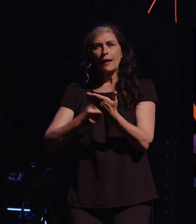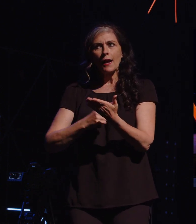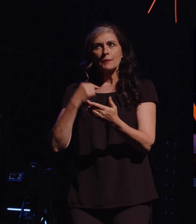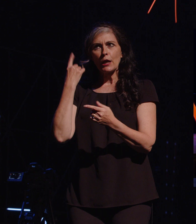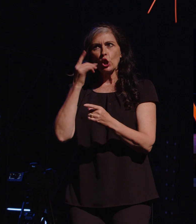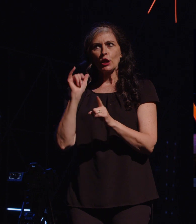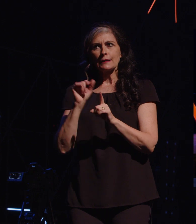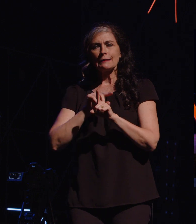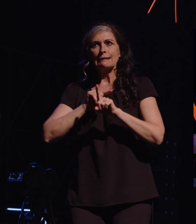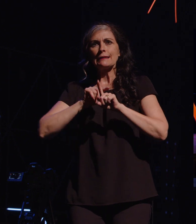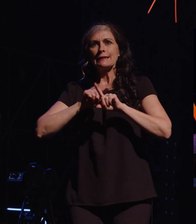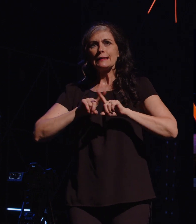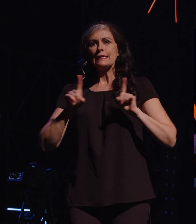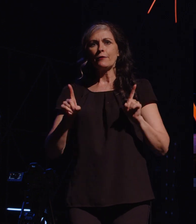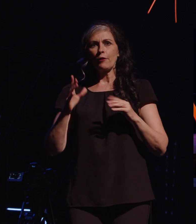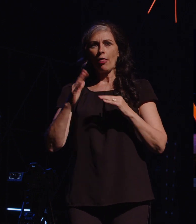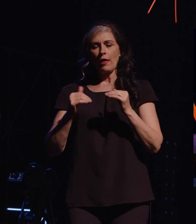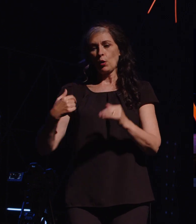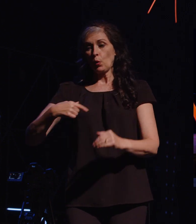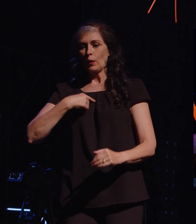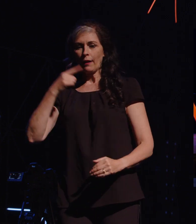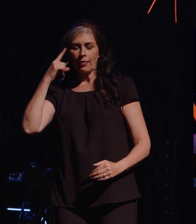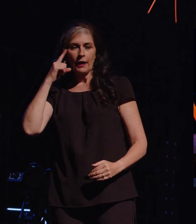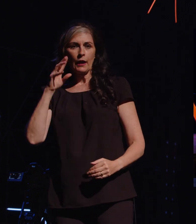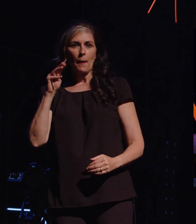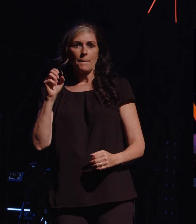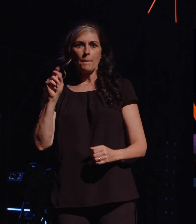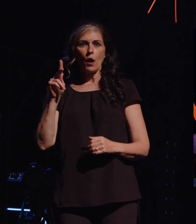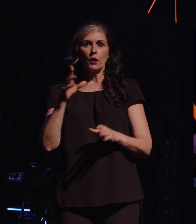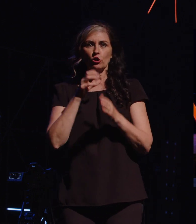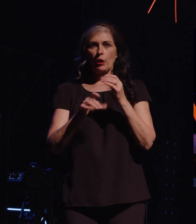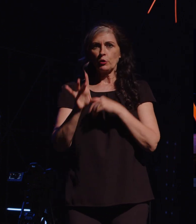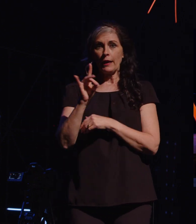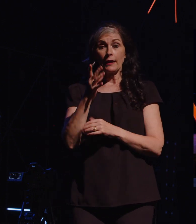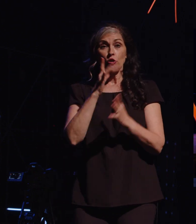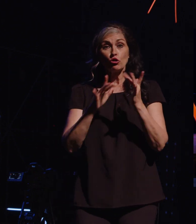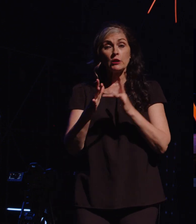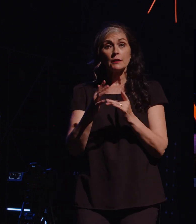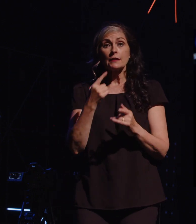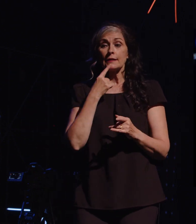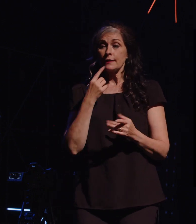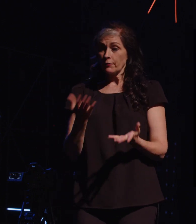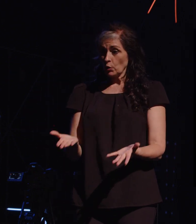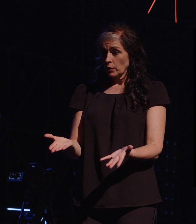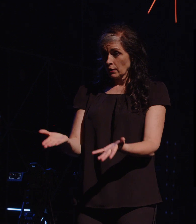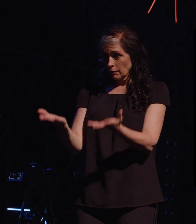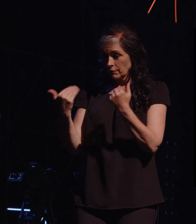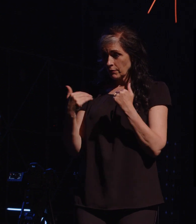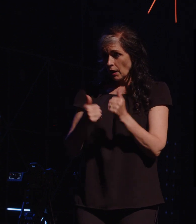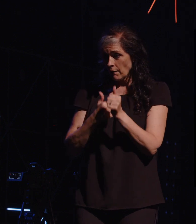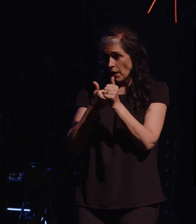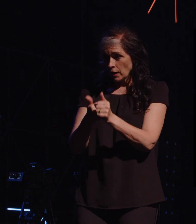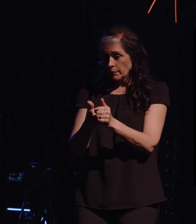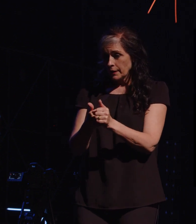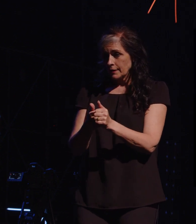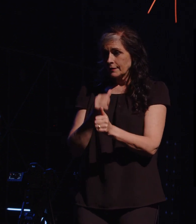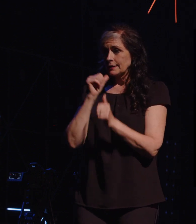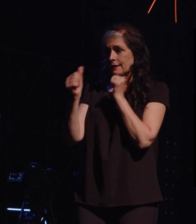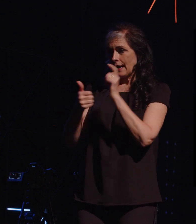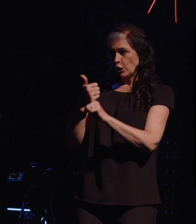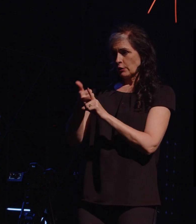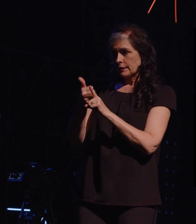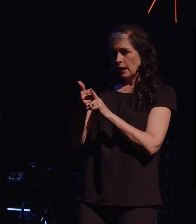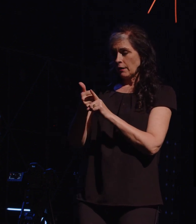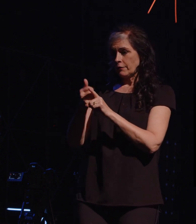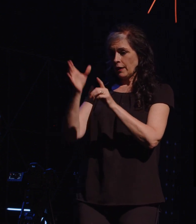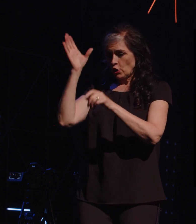than maybe what we think it would, right? In Mark chapter 8, Jesus is going to say, if you want to come after me, you must deny yourself and